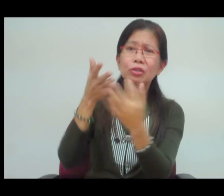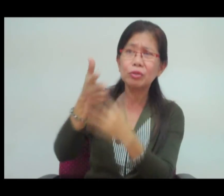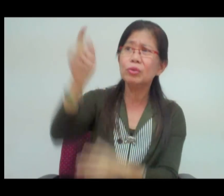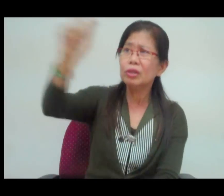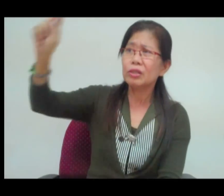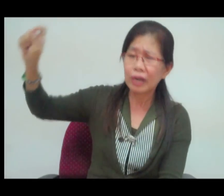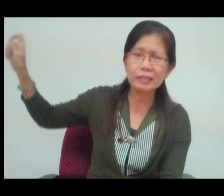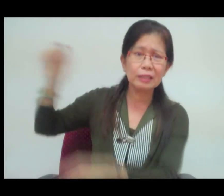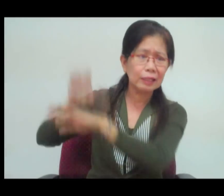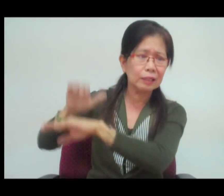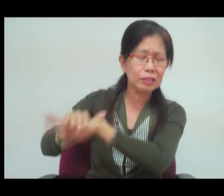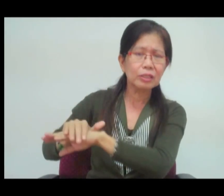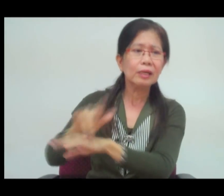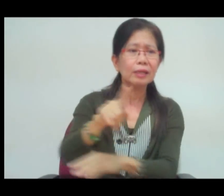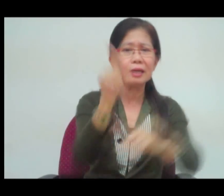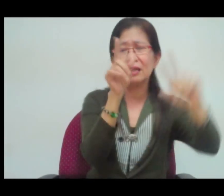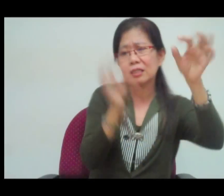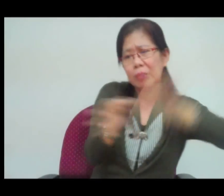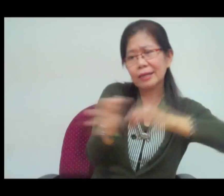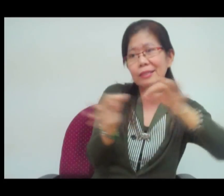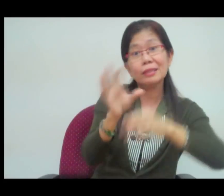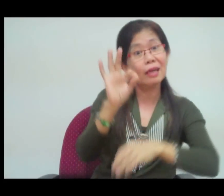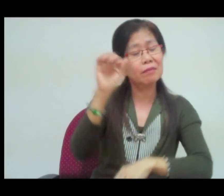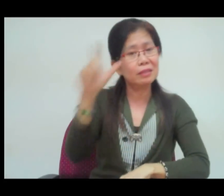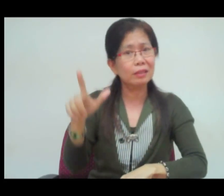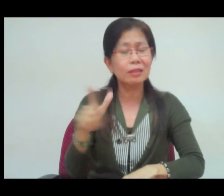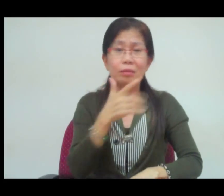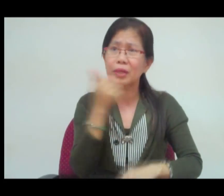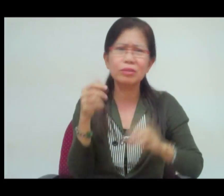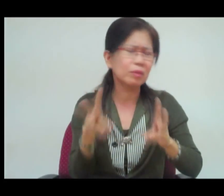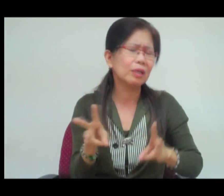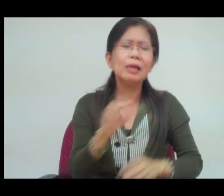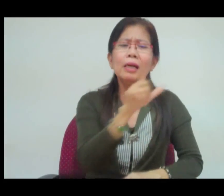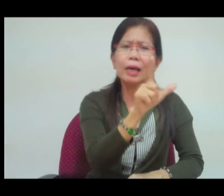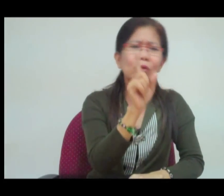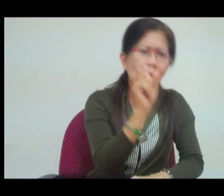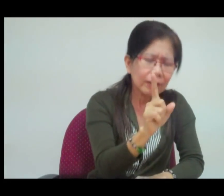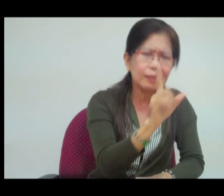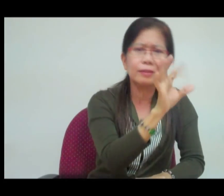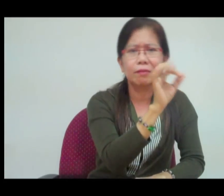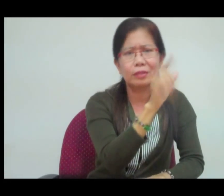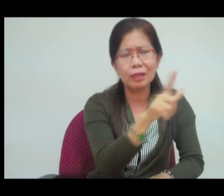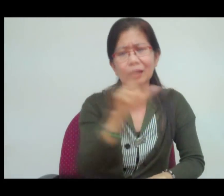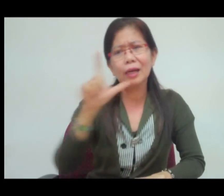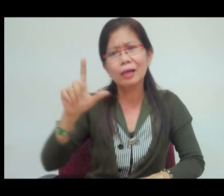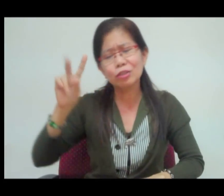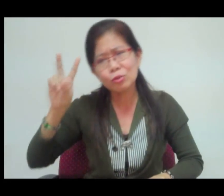through writing English and then explain it in FSL is the best way. L1 is FSL, L2